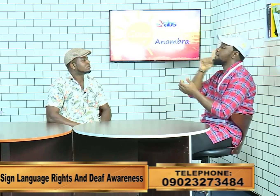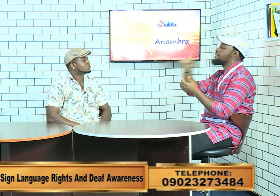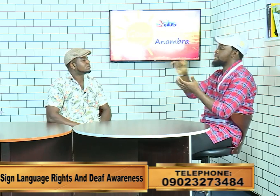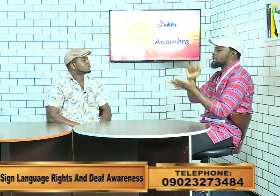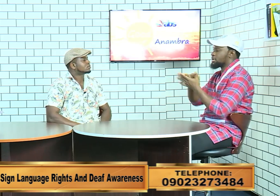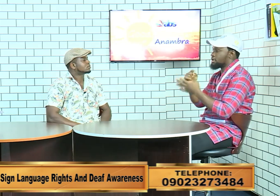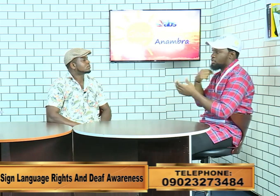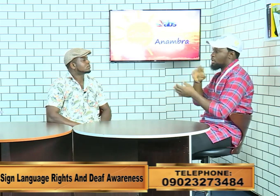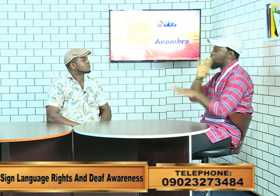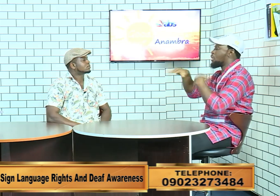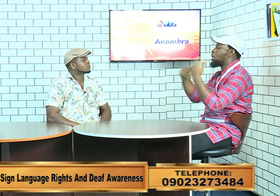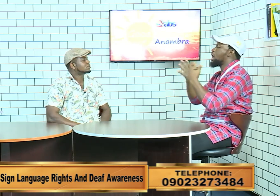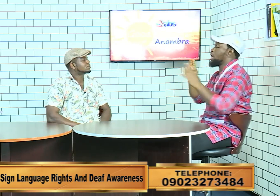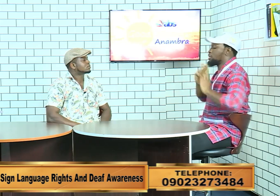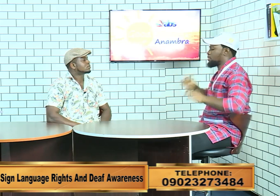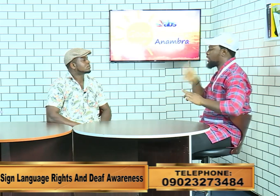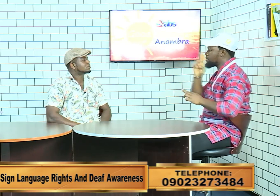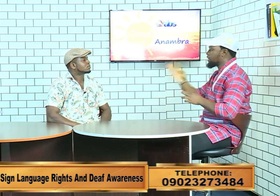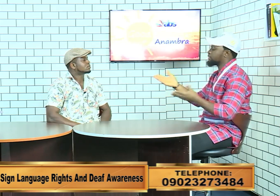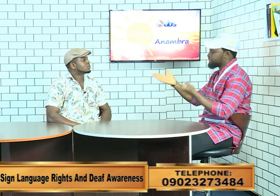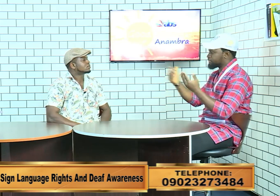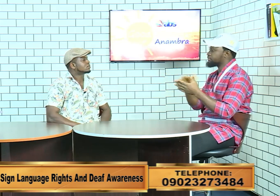we all are human beings.